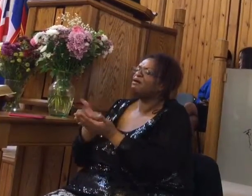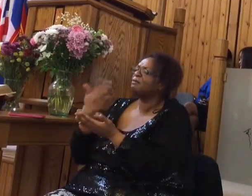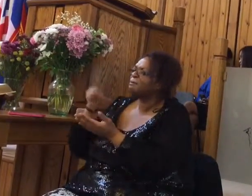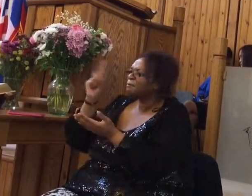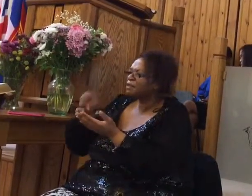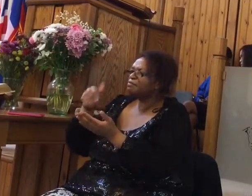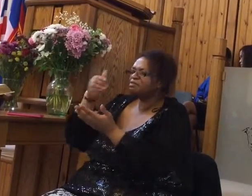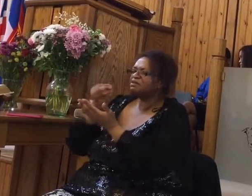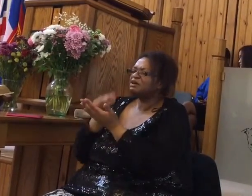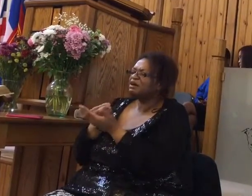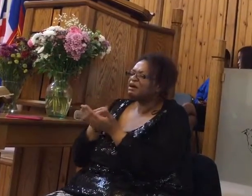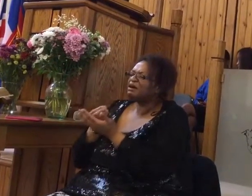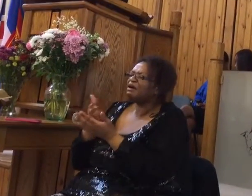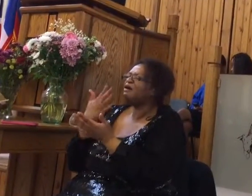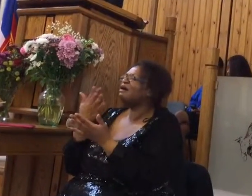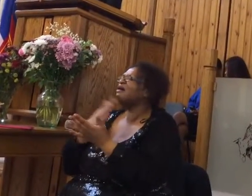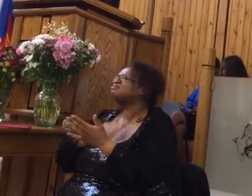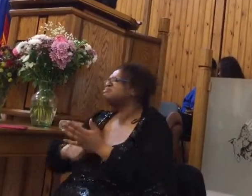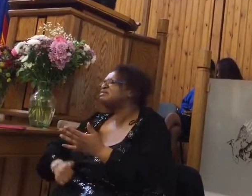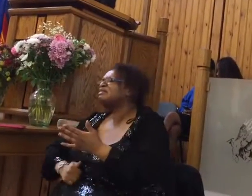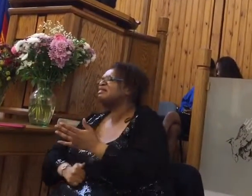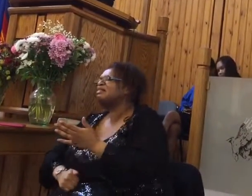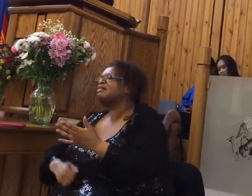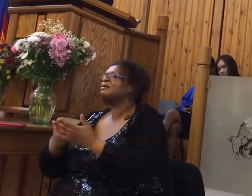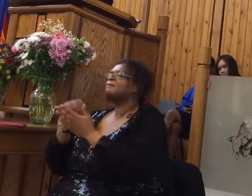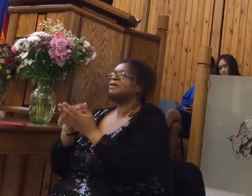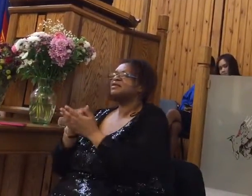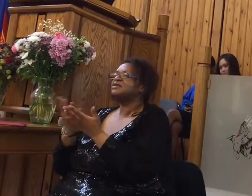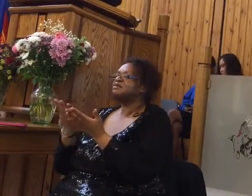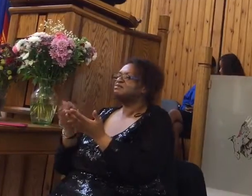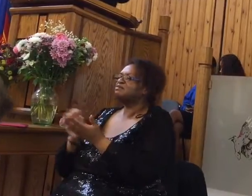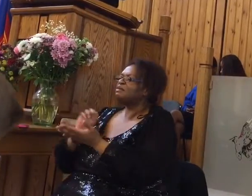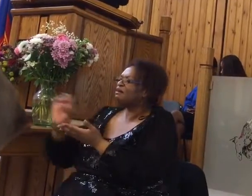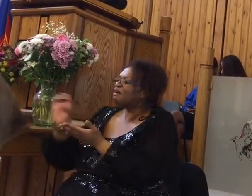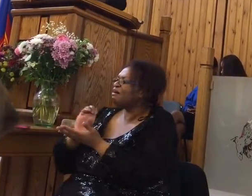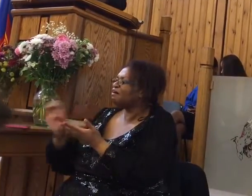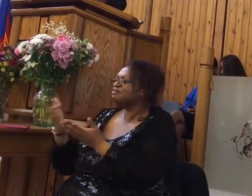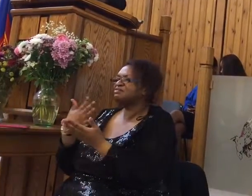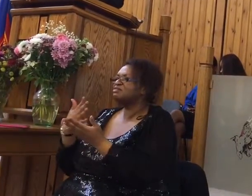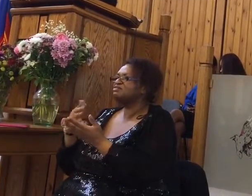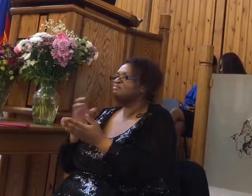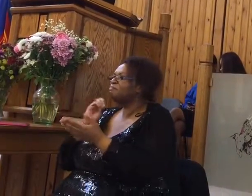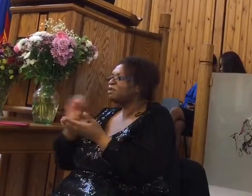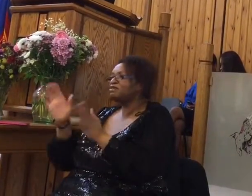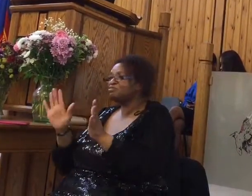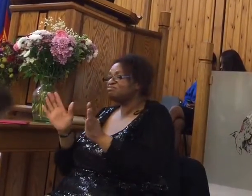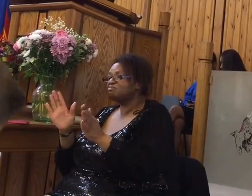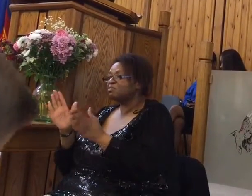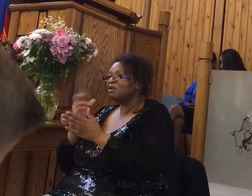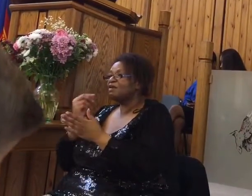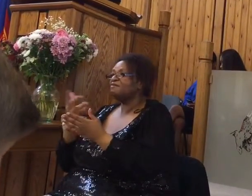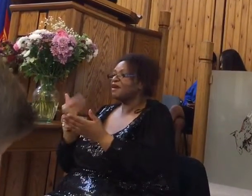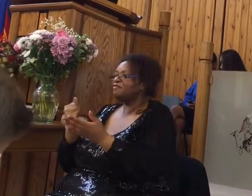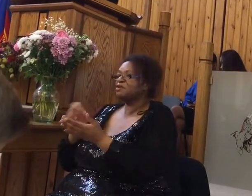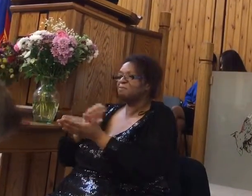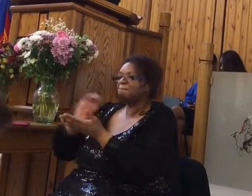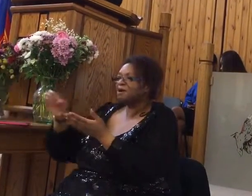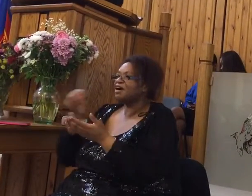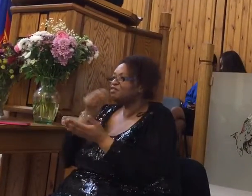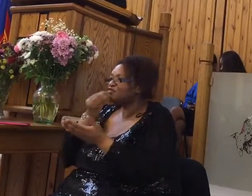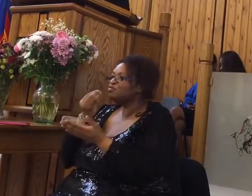Sometimes, maybe some of those people might be hungry at one point. Instead of giving them money, you can actually go and buy them a sandwich, or get them a hot drink. But along with that